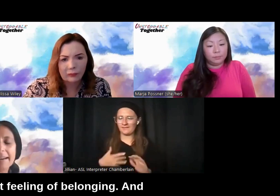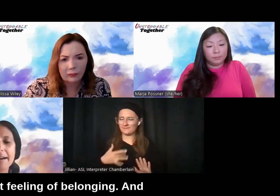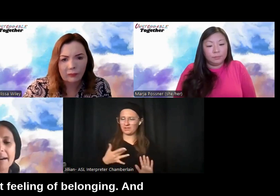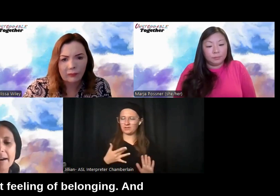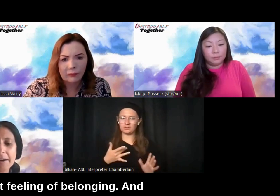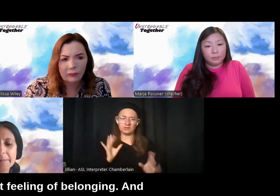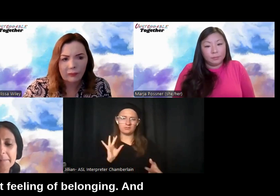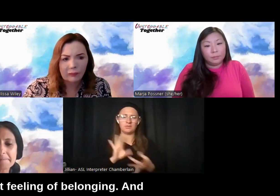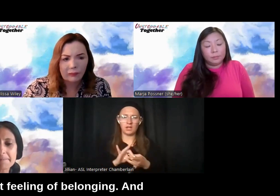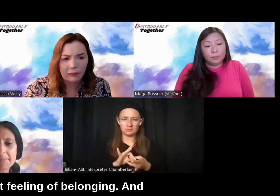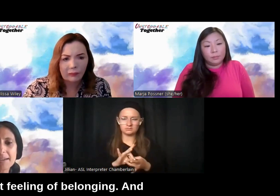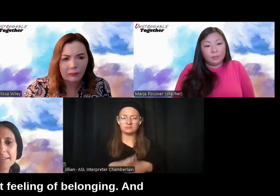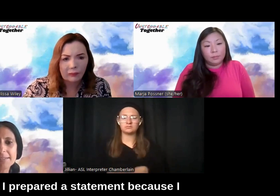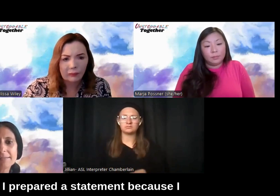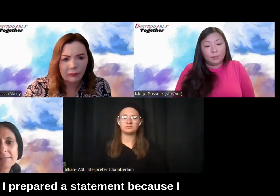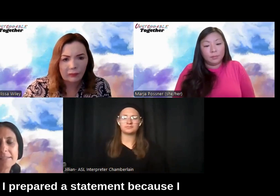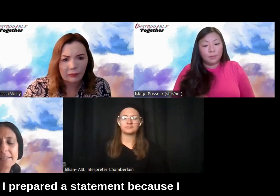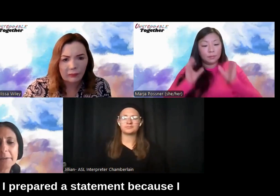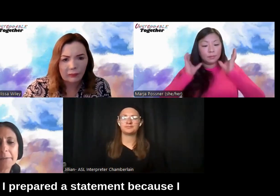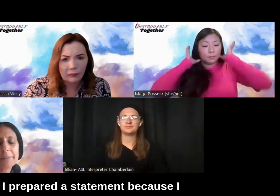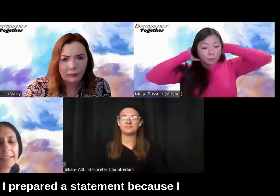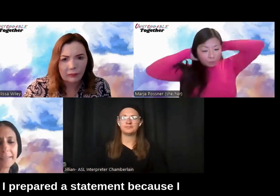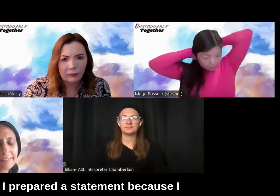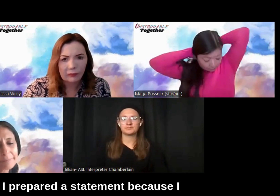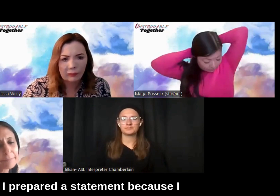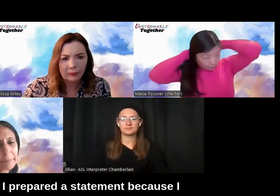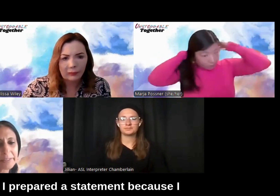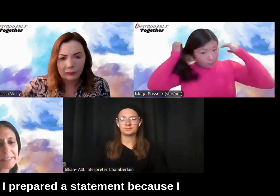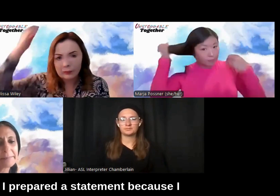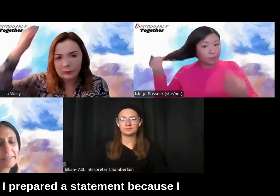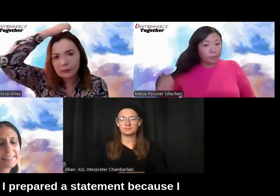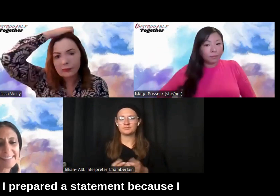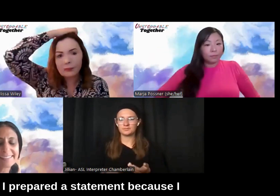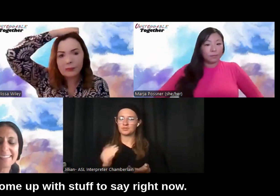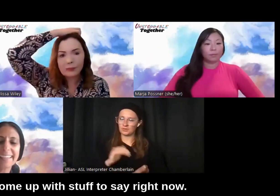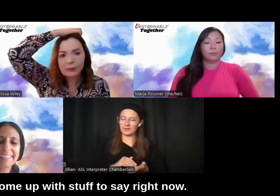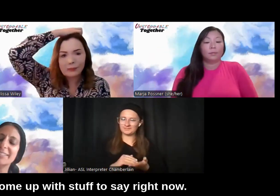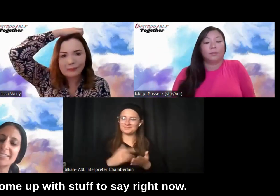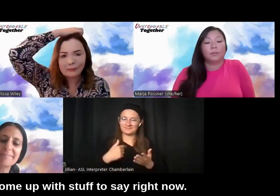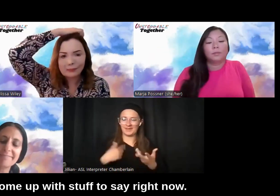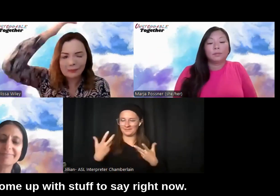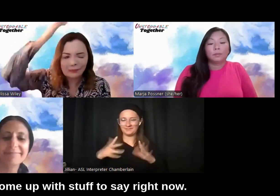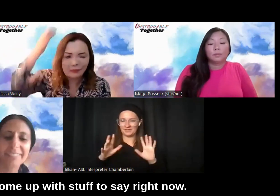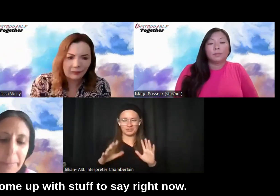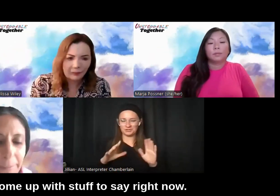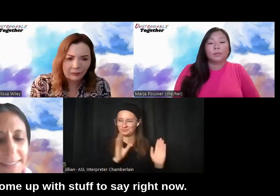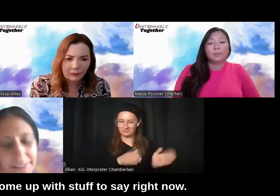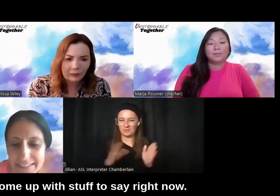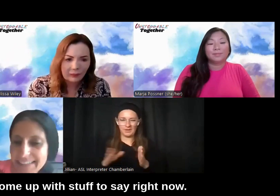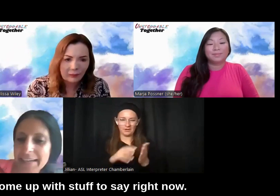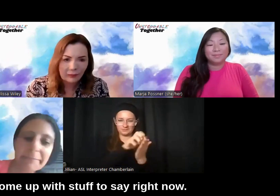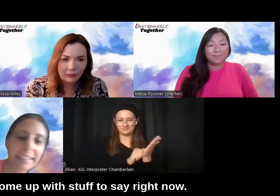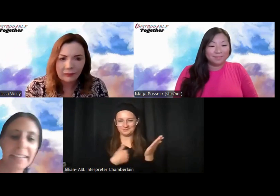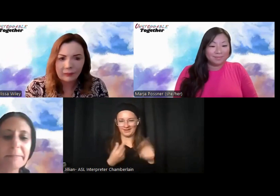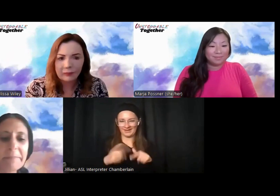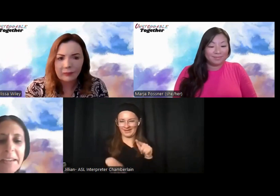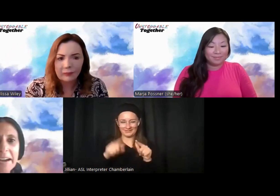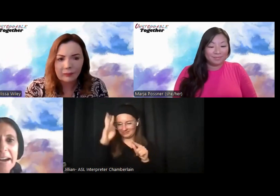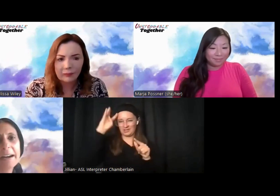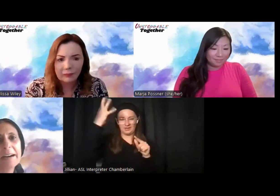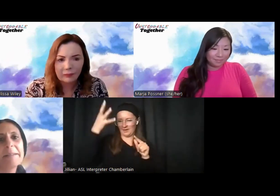belonging. And so again, I prepared a statement because I can't just come up with stuff to say right